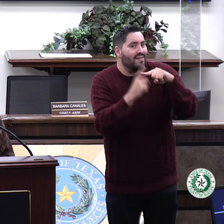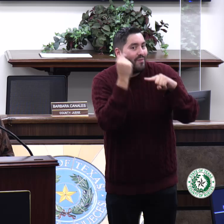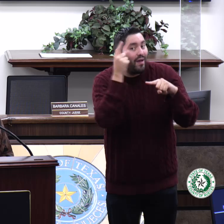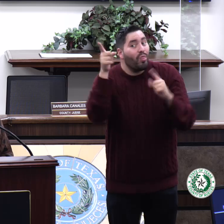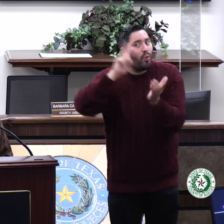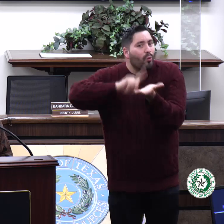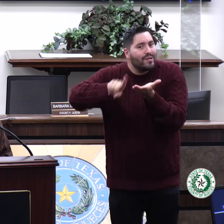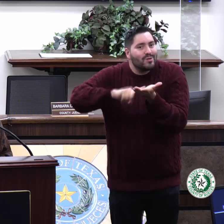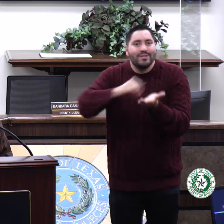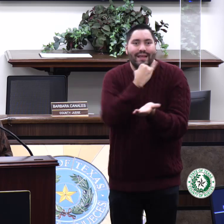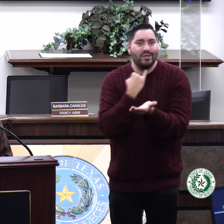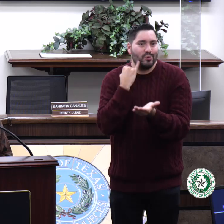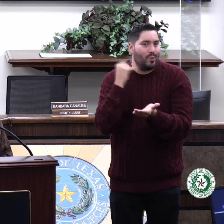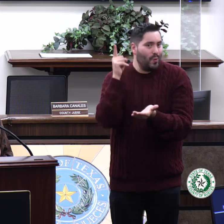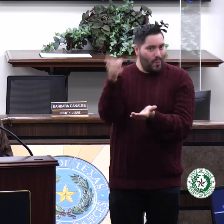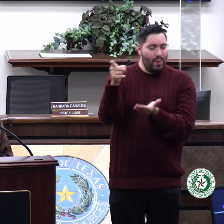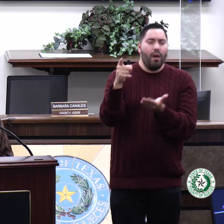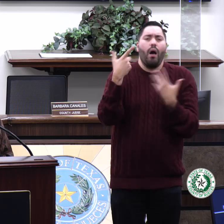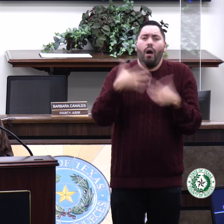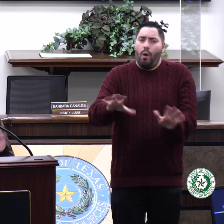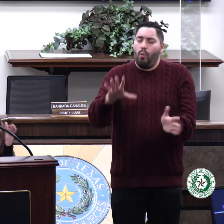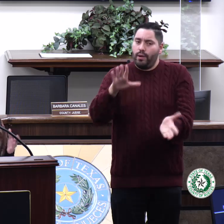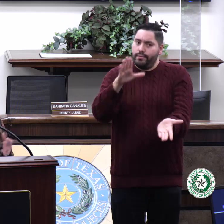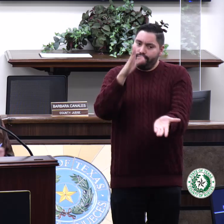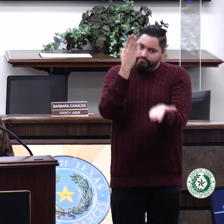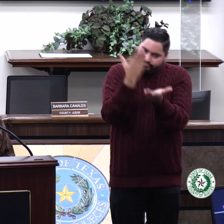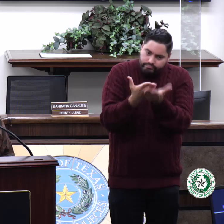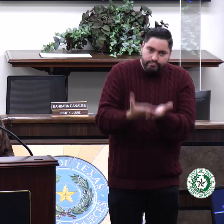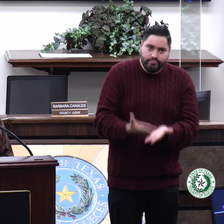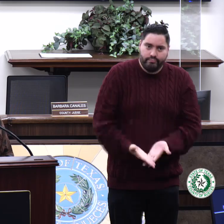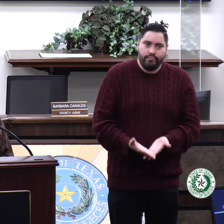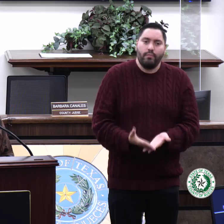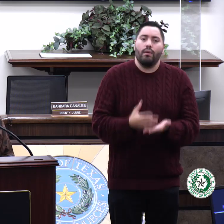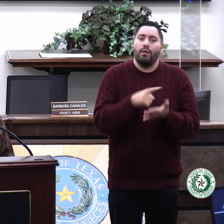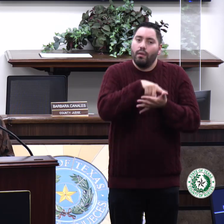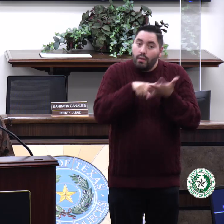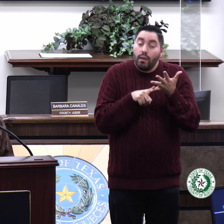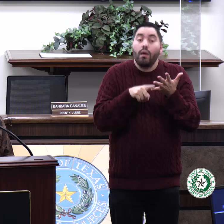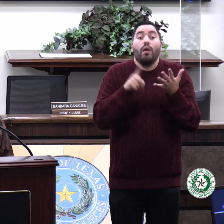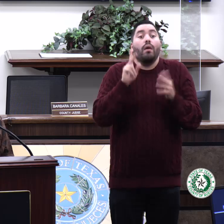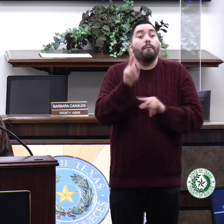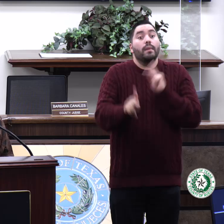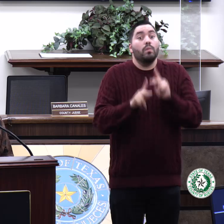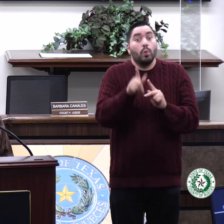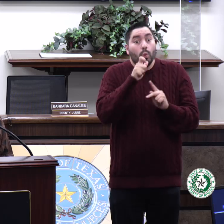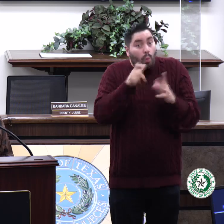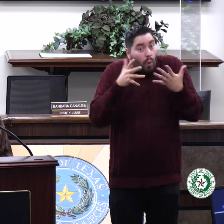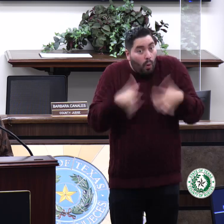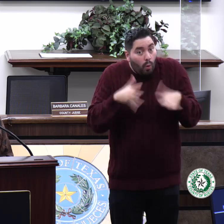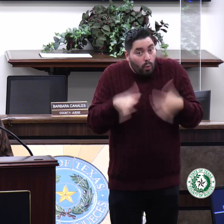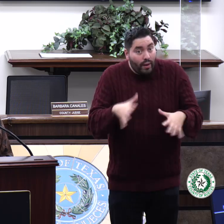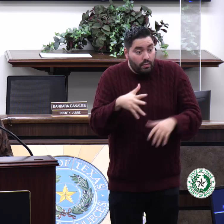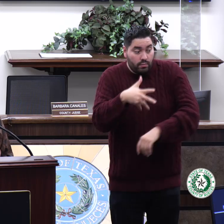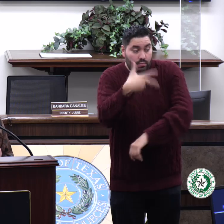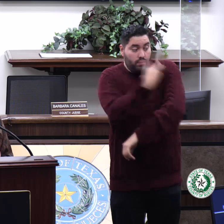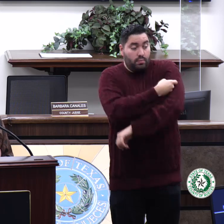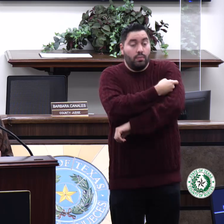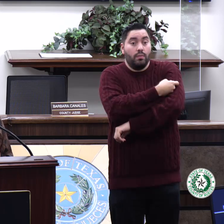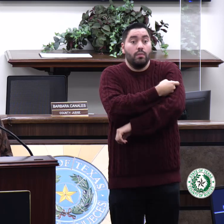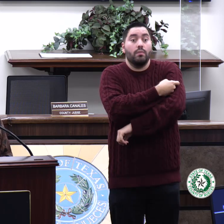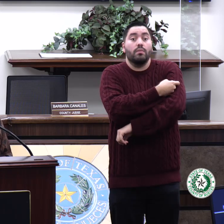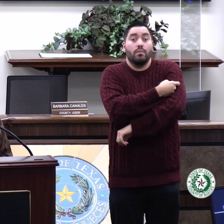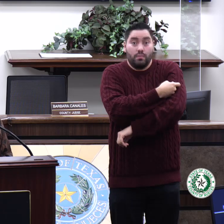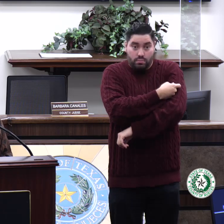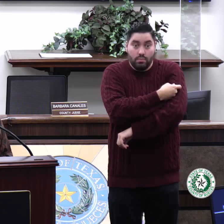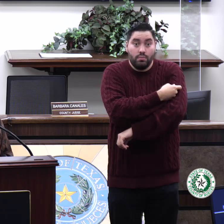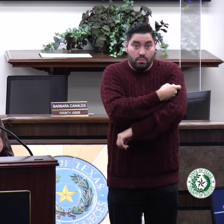Israel have indicated, these initial indications show that those who are vaccinated with the vaccine that's still